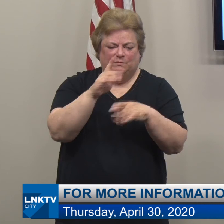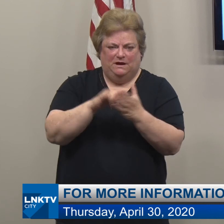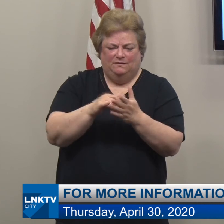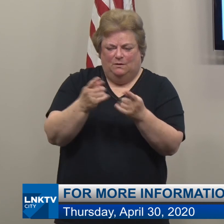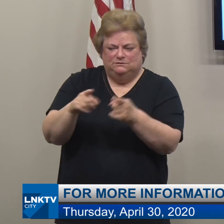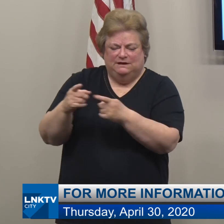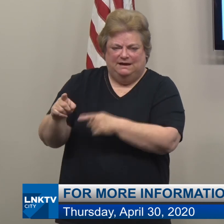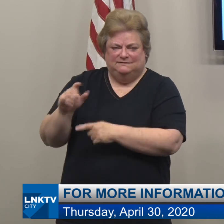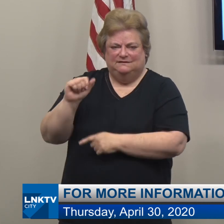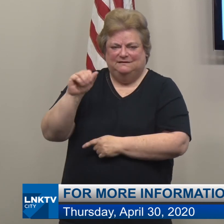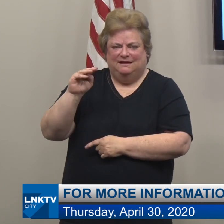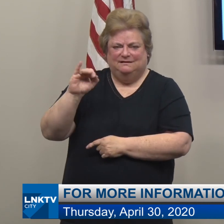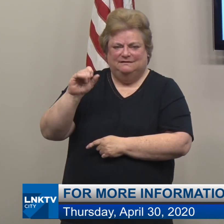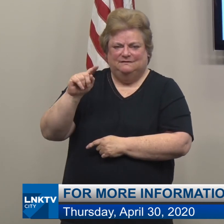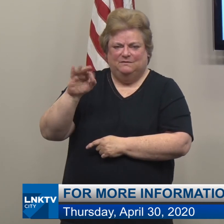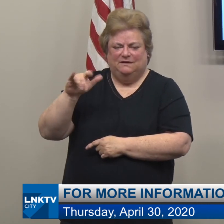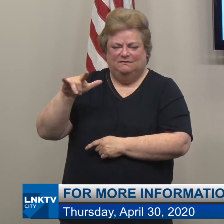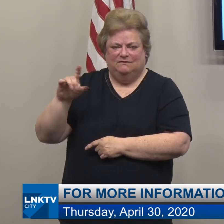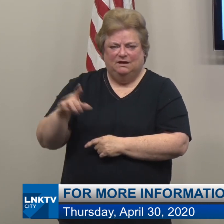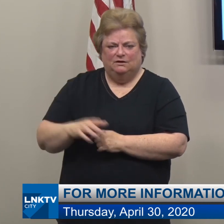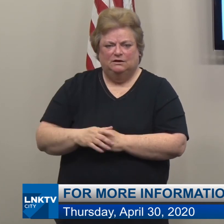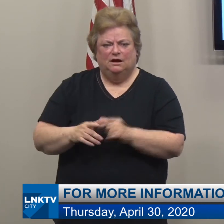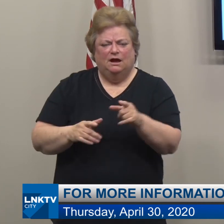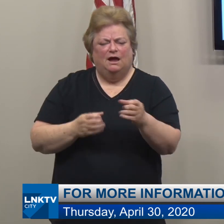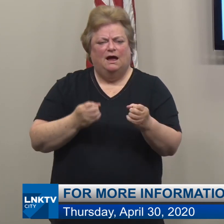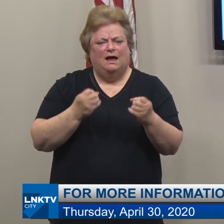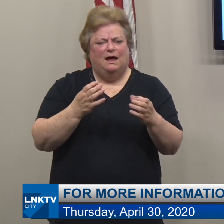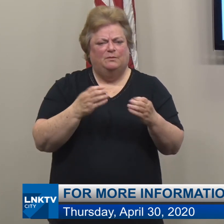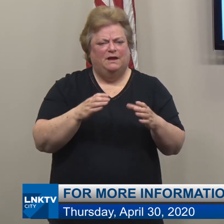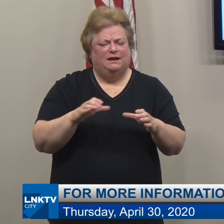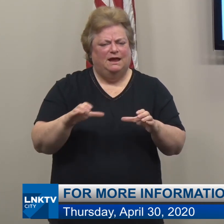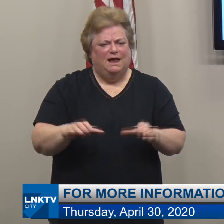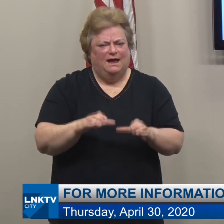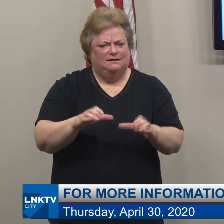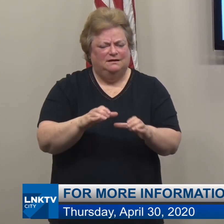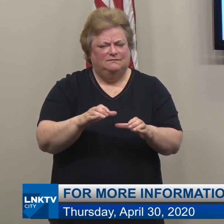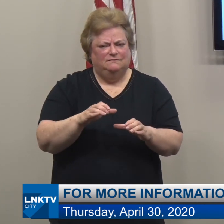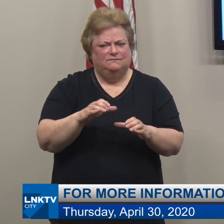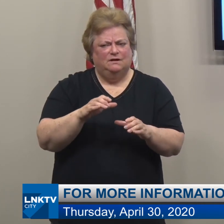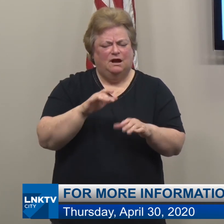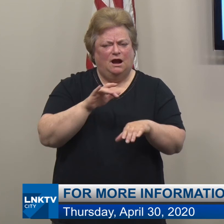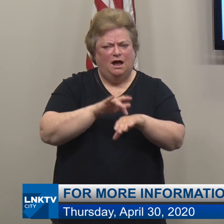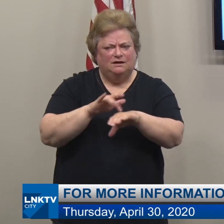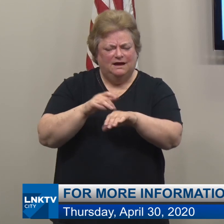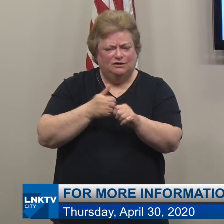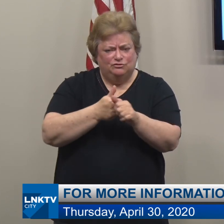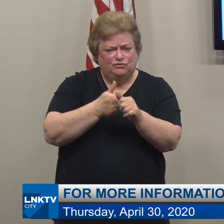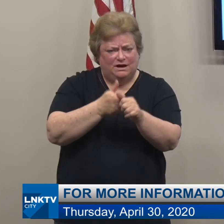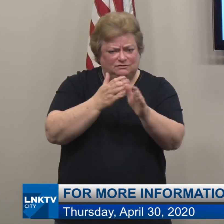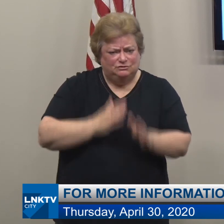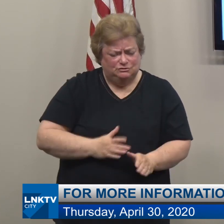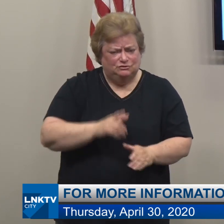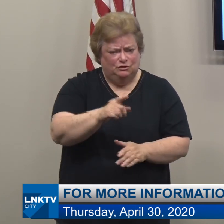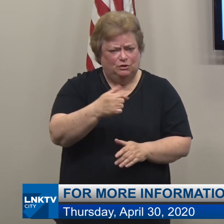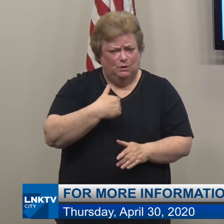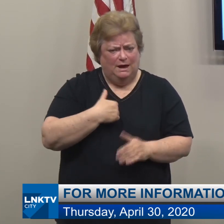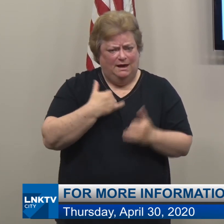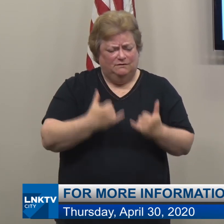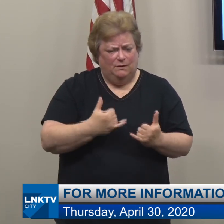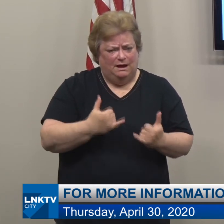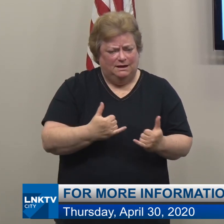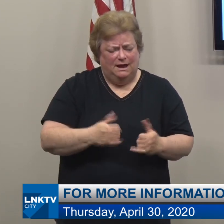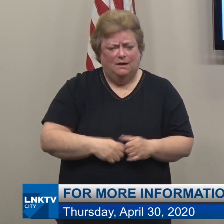cases. And how many active contact tracers do you have right now? Right now, we